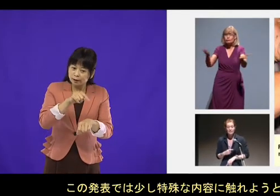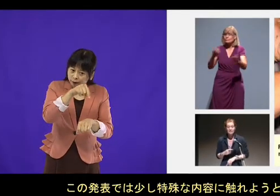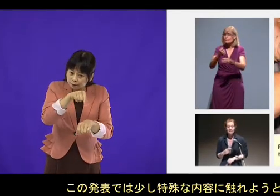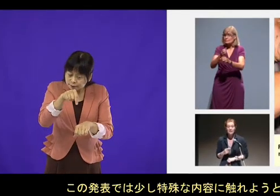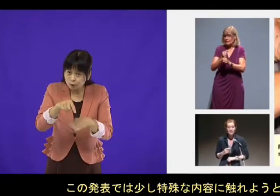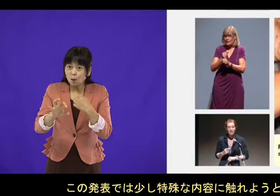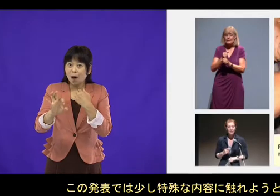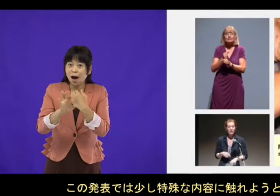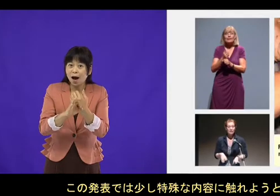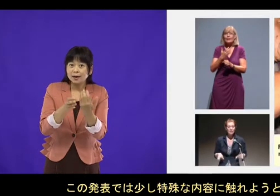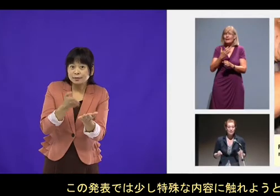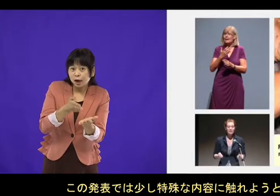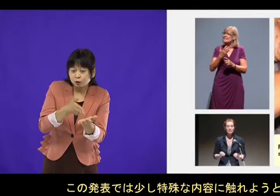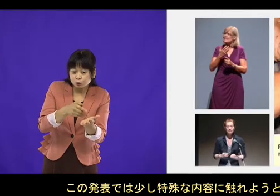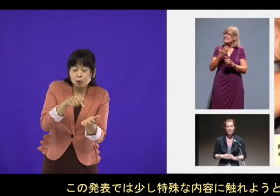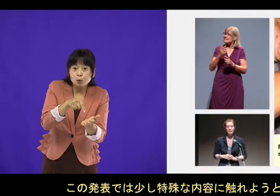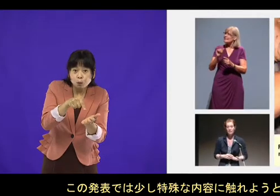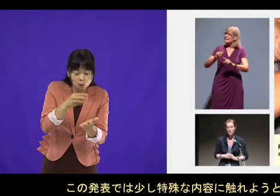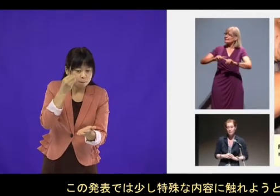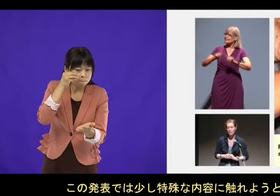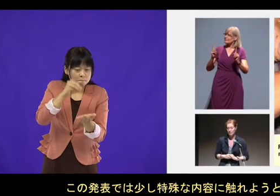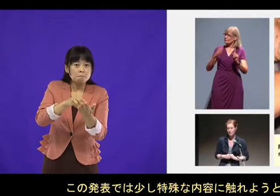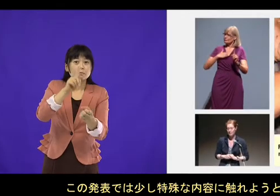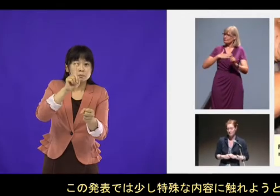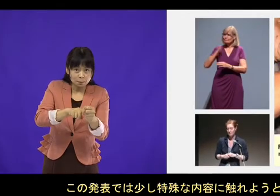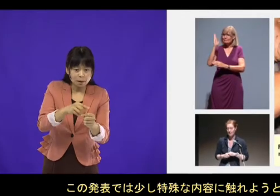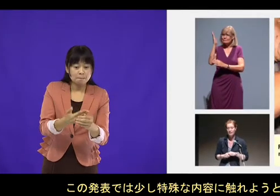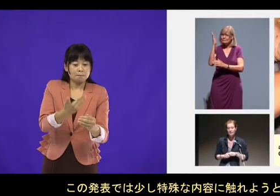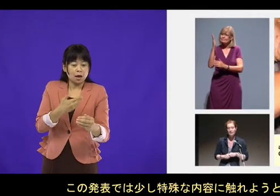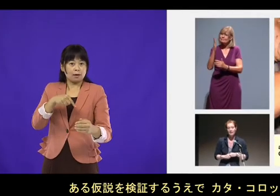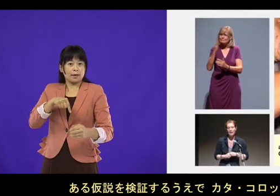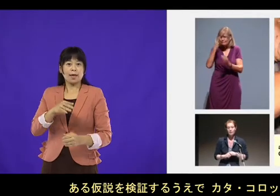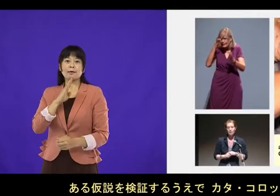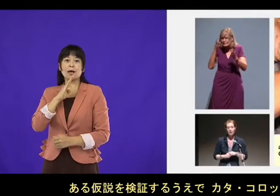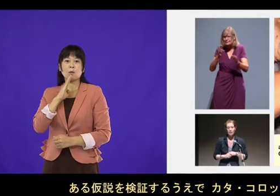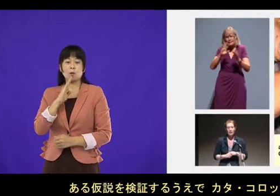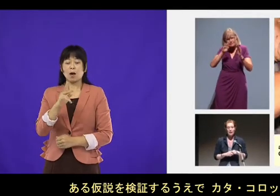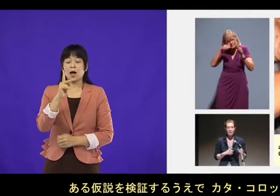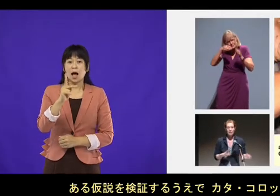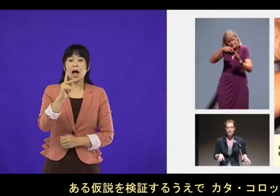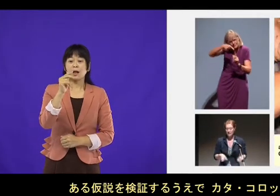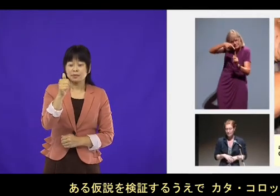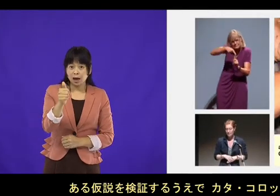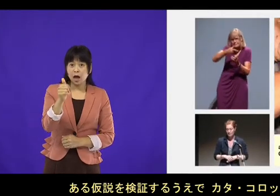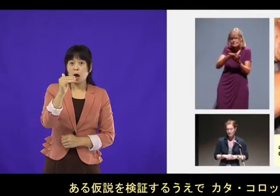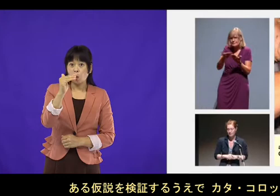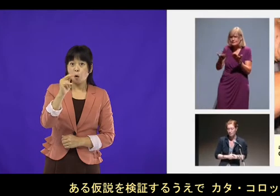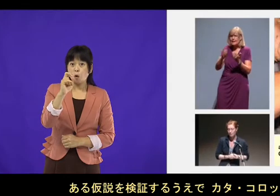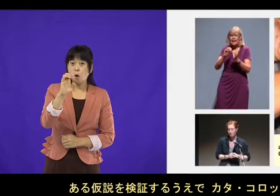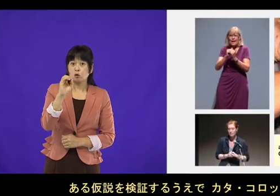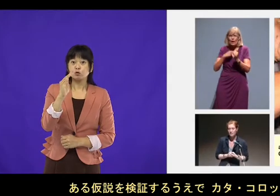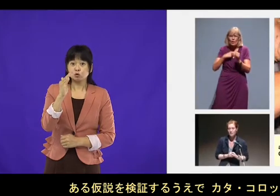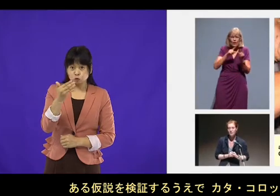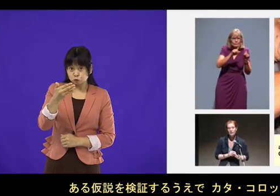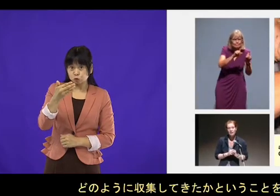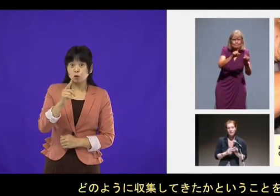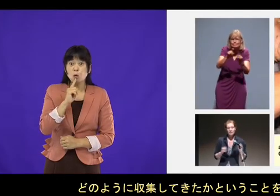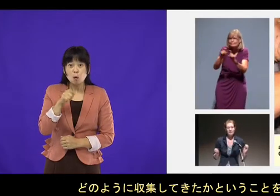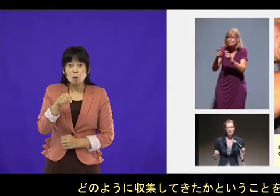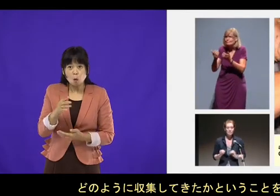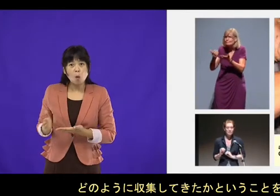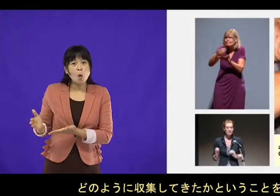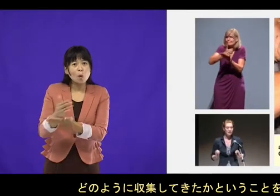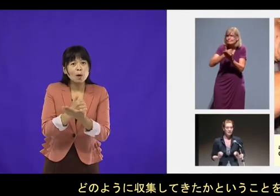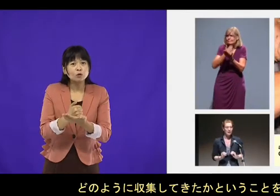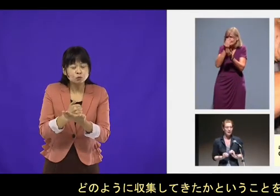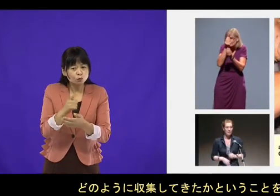for my presentation, I thought I'd like to be a little bit more specific and talk about how I've sampled the Katakoloq corpus to